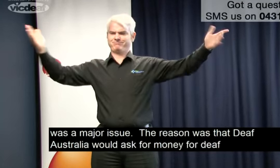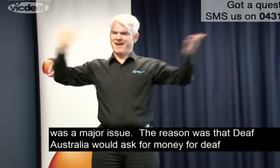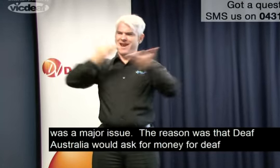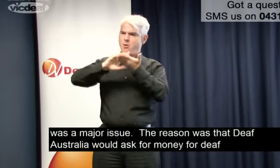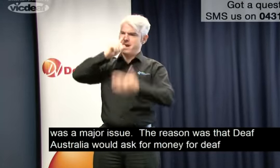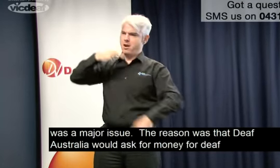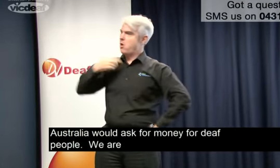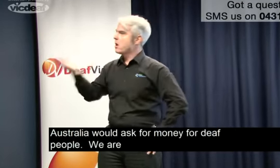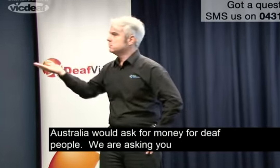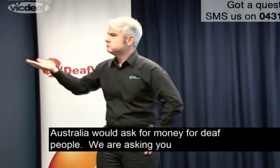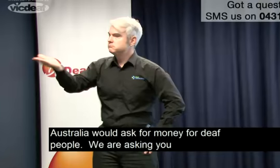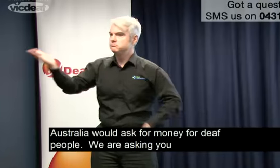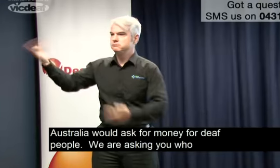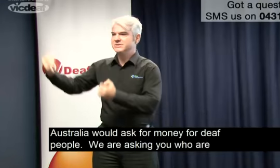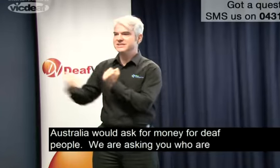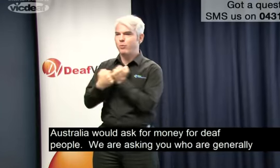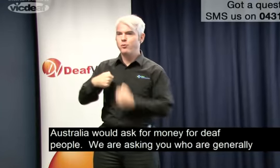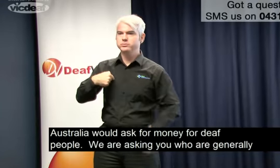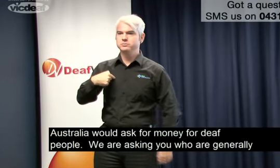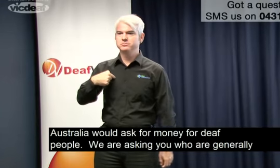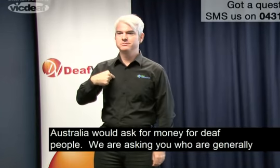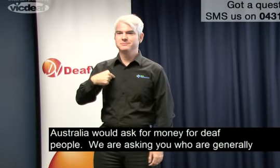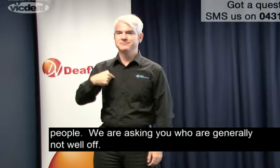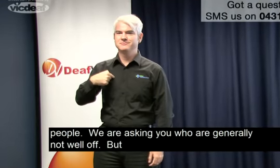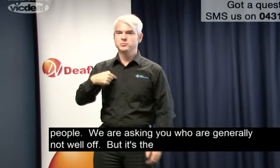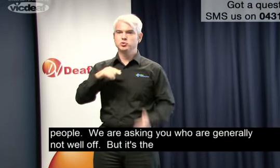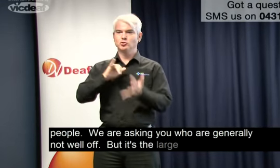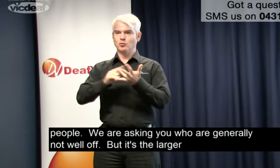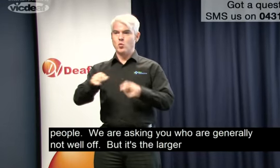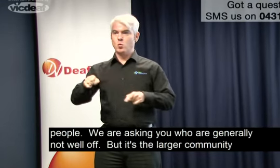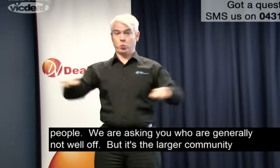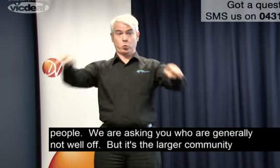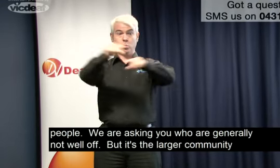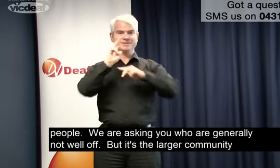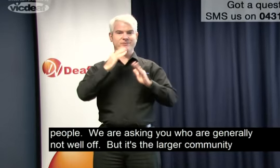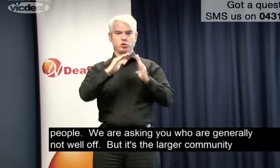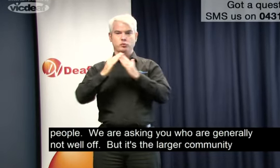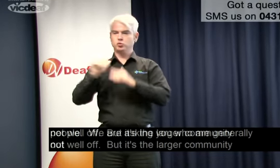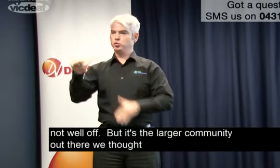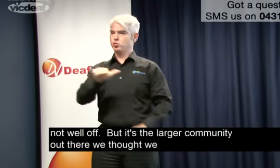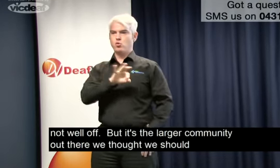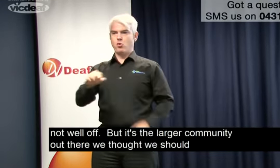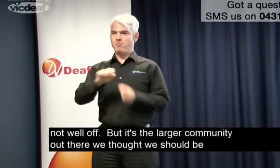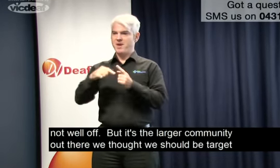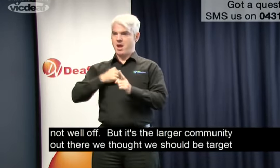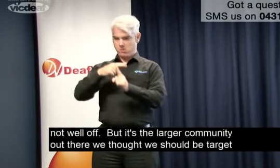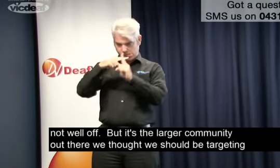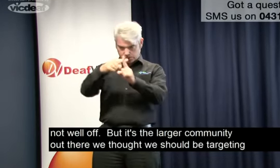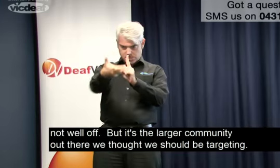community out there that we thought we should be targeting. How can we get them to support us as part of an inclusive society? So the deaf community ideally shouldn't